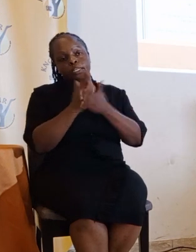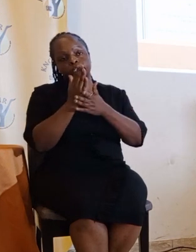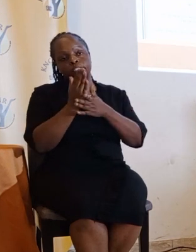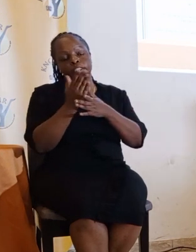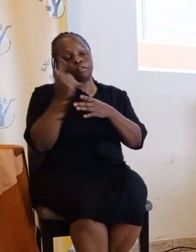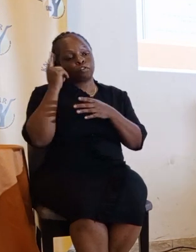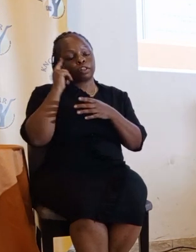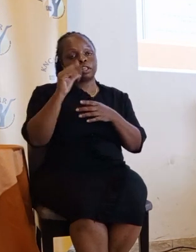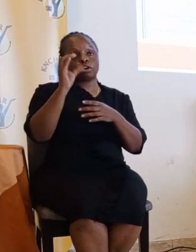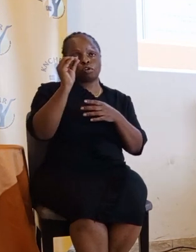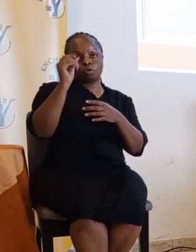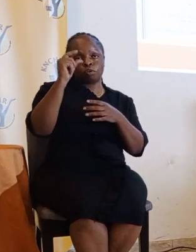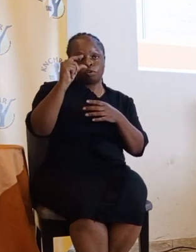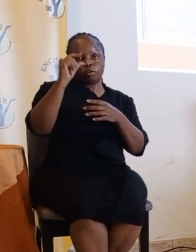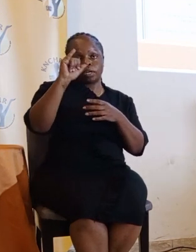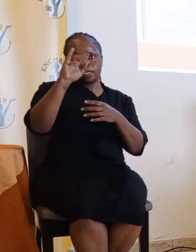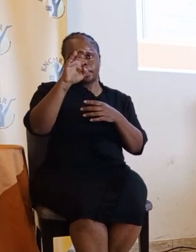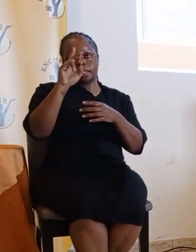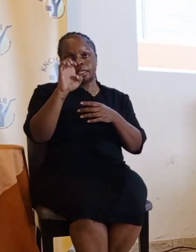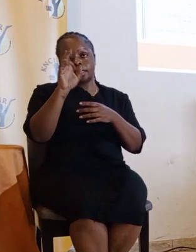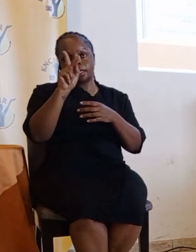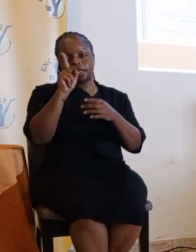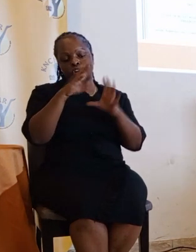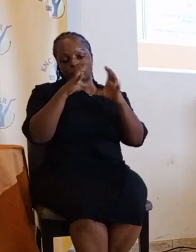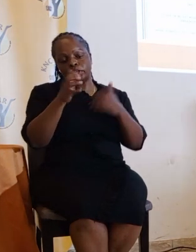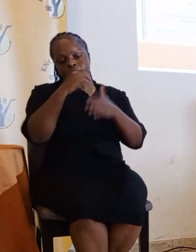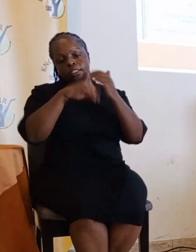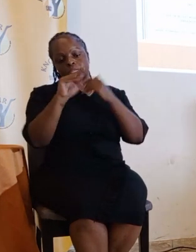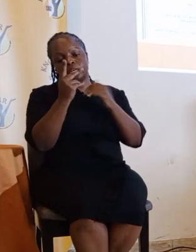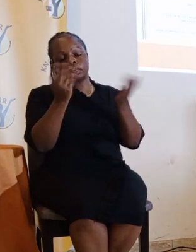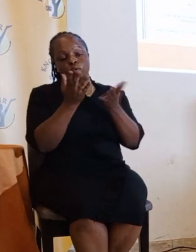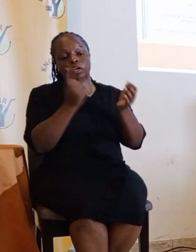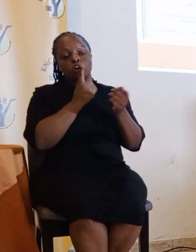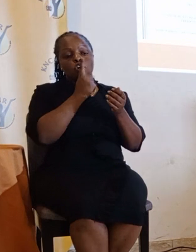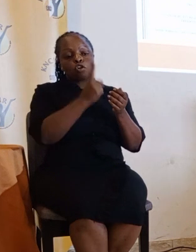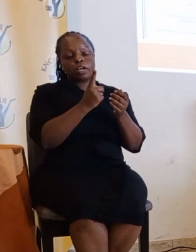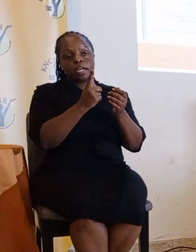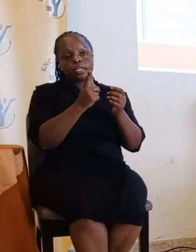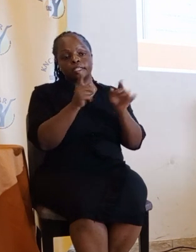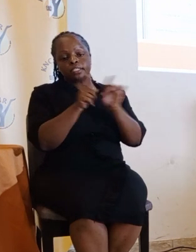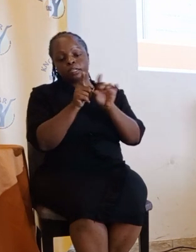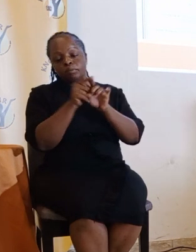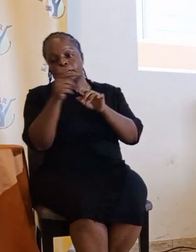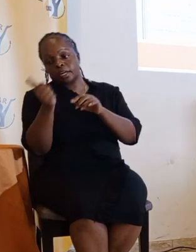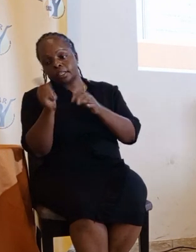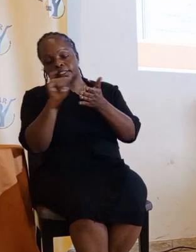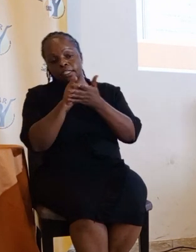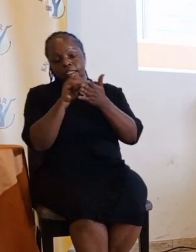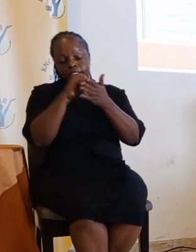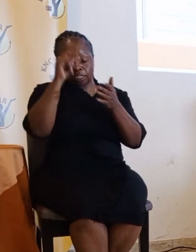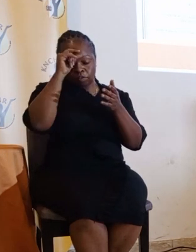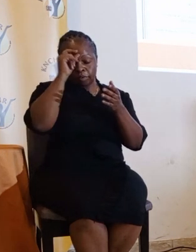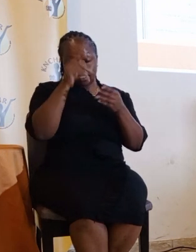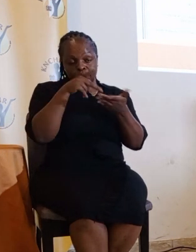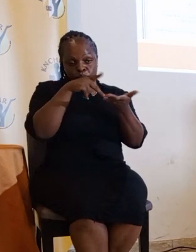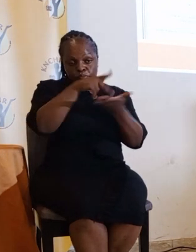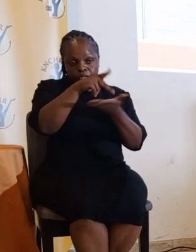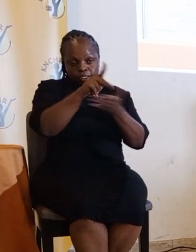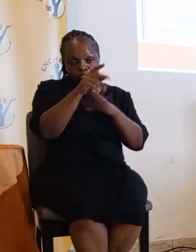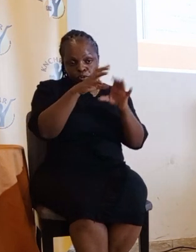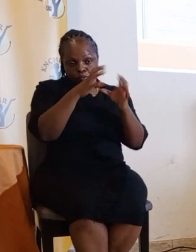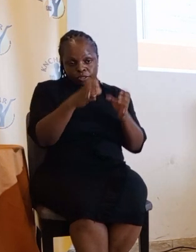Ogiek community in Kenya, where it ordered, among others, that the government compensates the community the